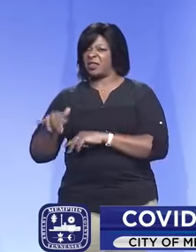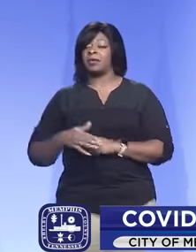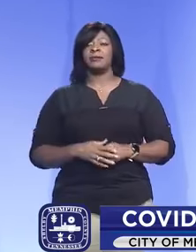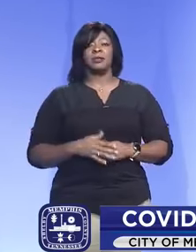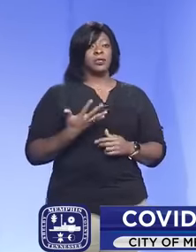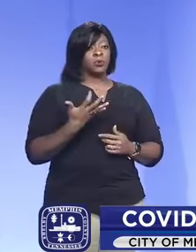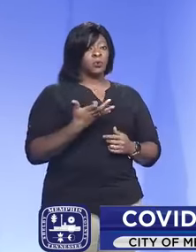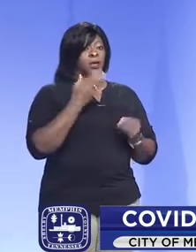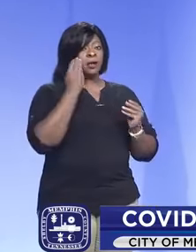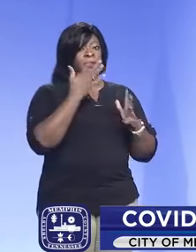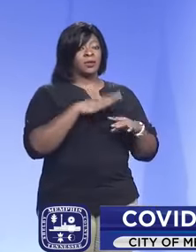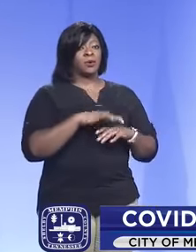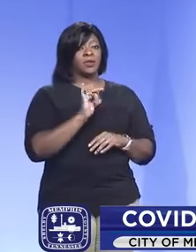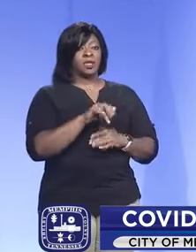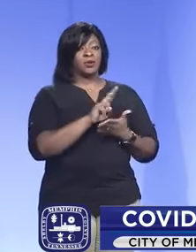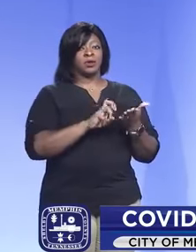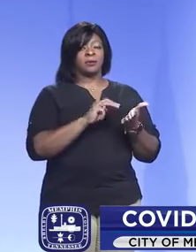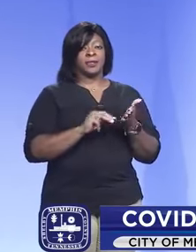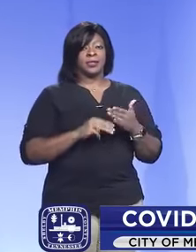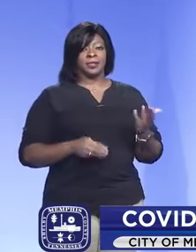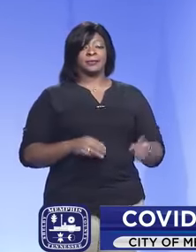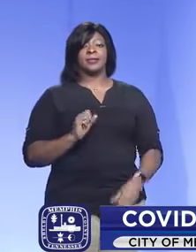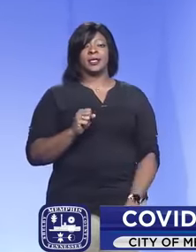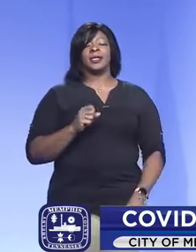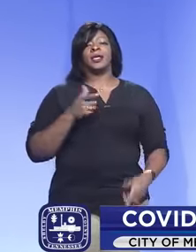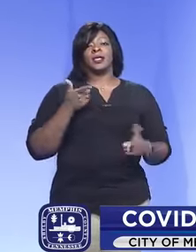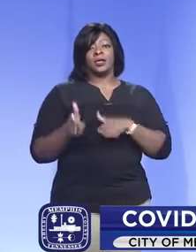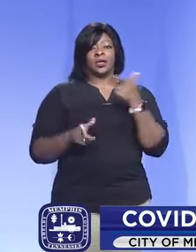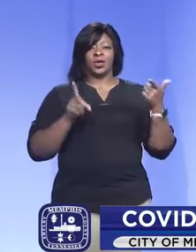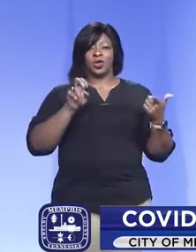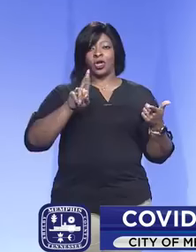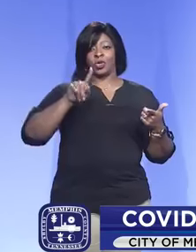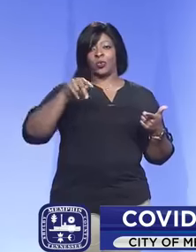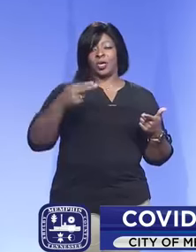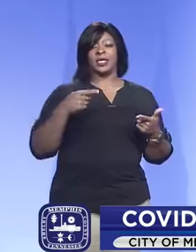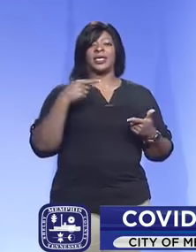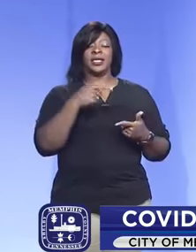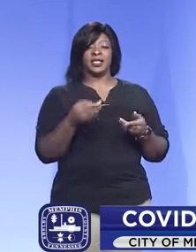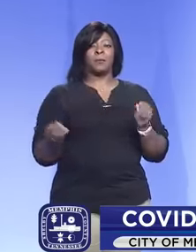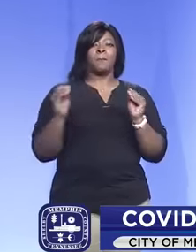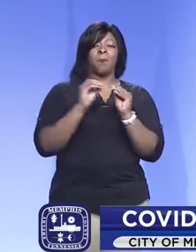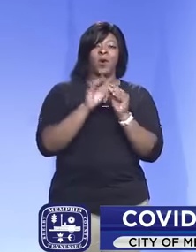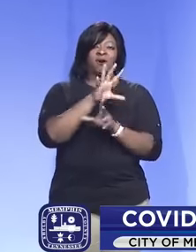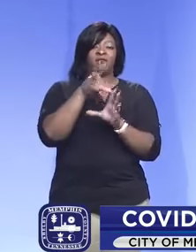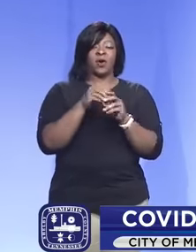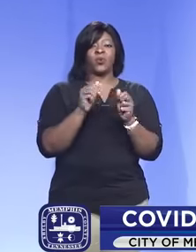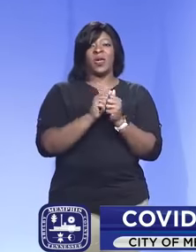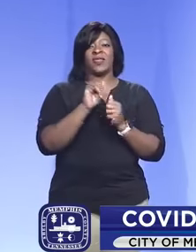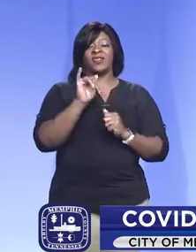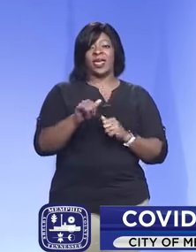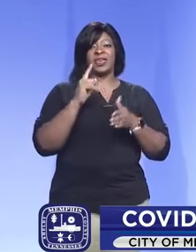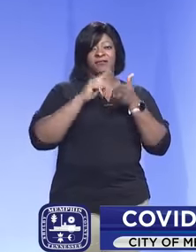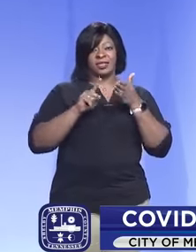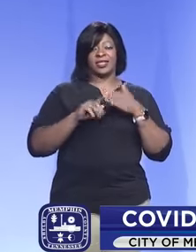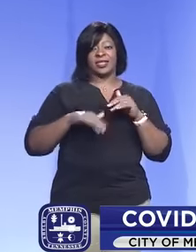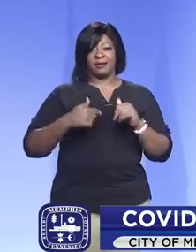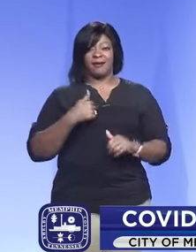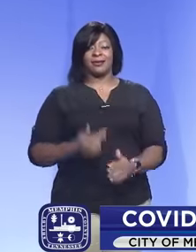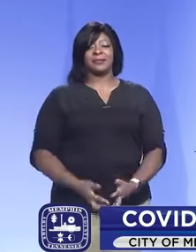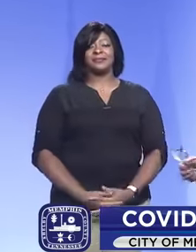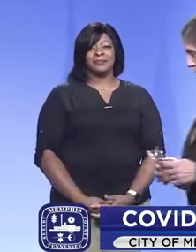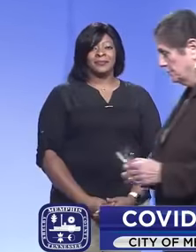going to ask, do you want to give an update on U of M? Okay. I'm going to turn it over to Dr. Randolph because he's been more involved with that investigation than I